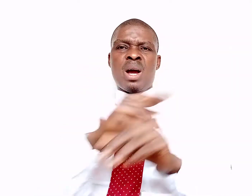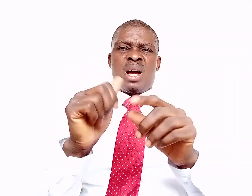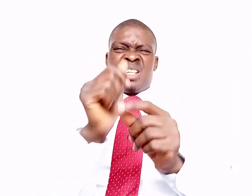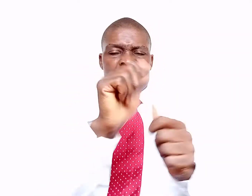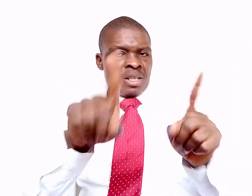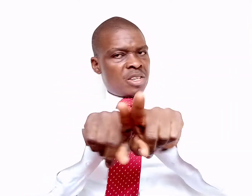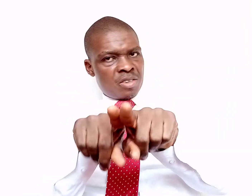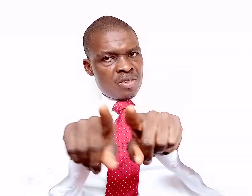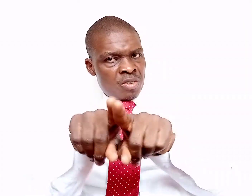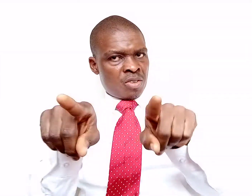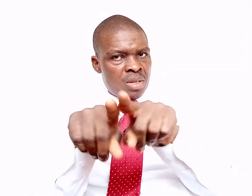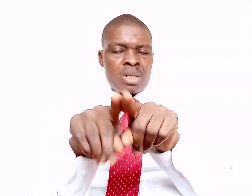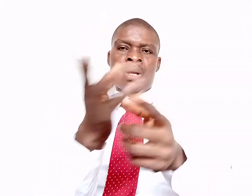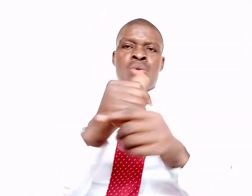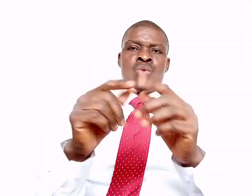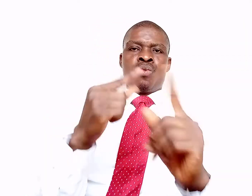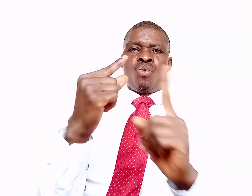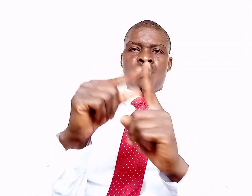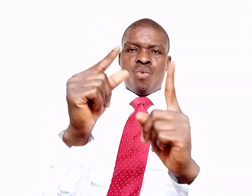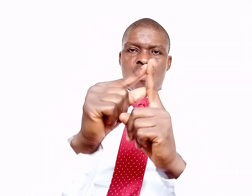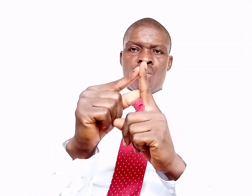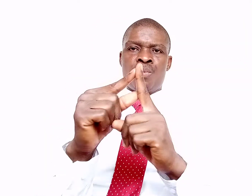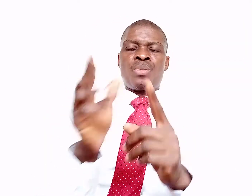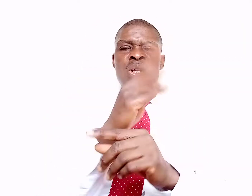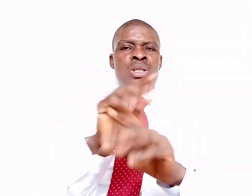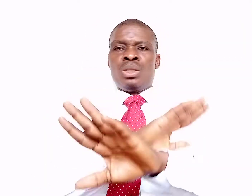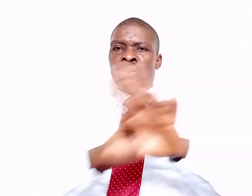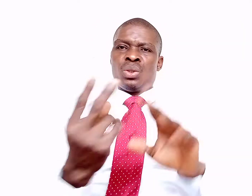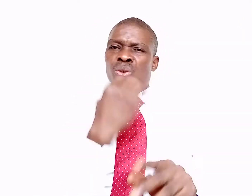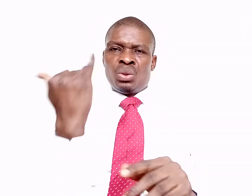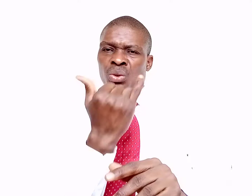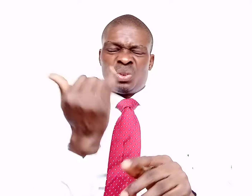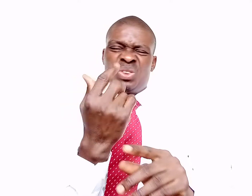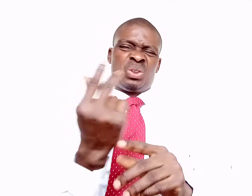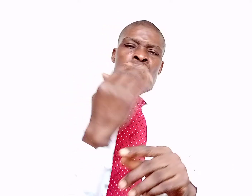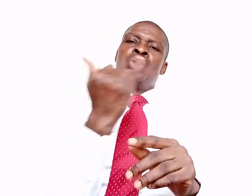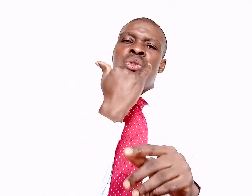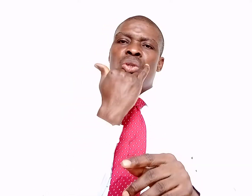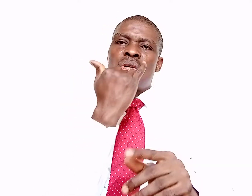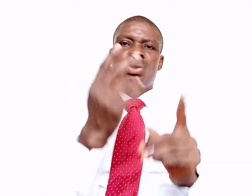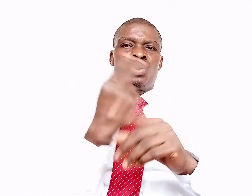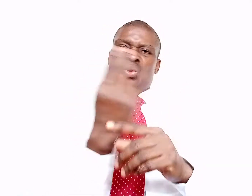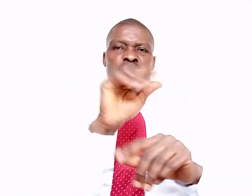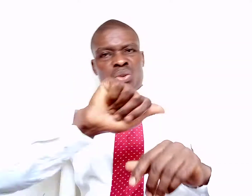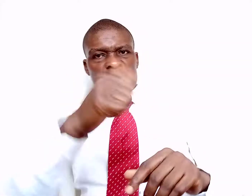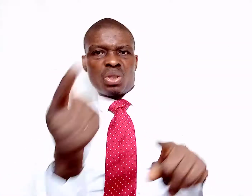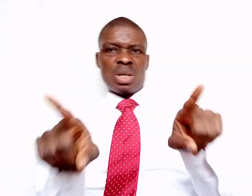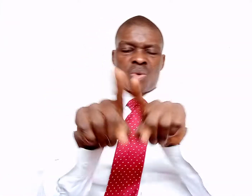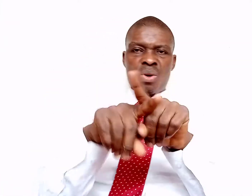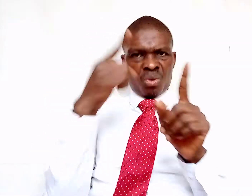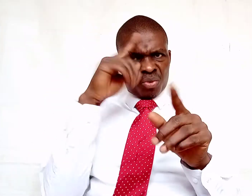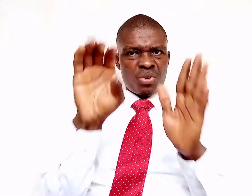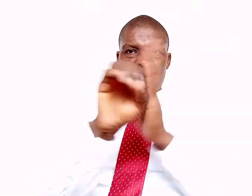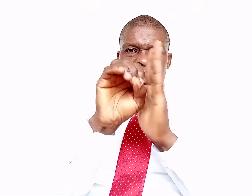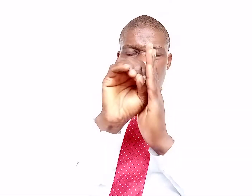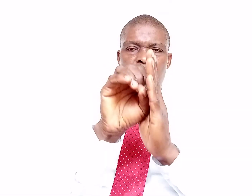would use in speech. Avoid passive constructions. Example: I am